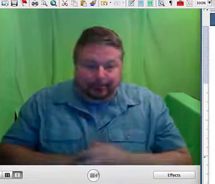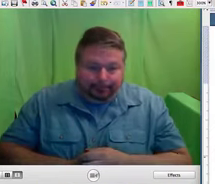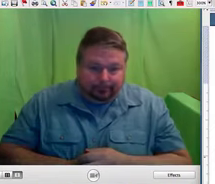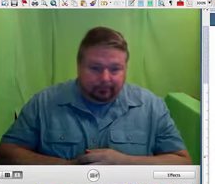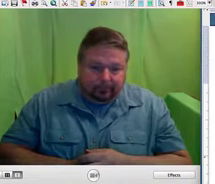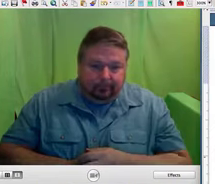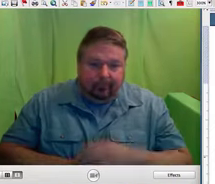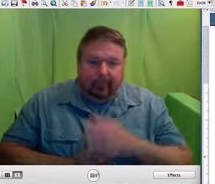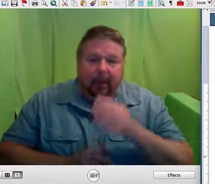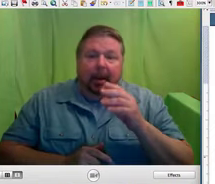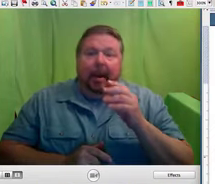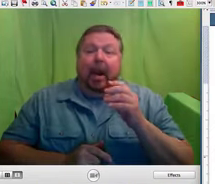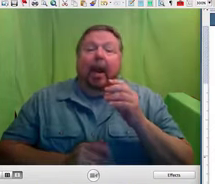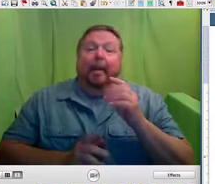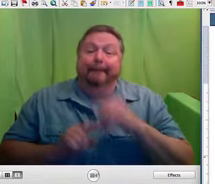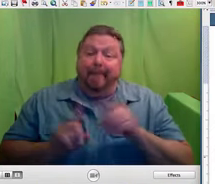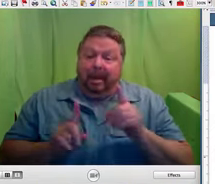that.